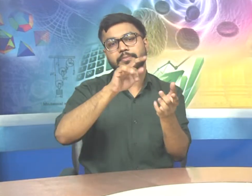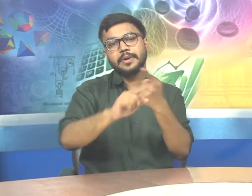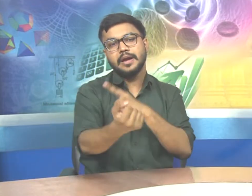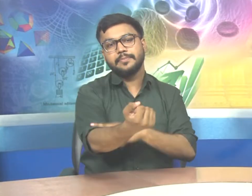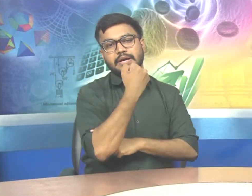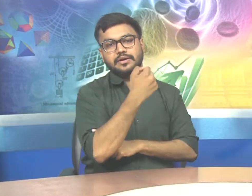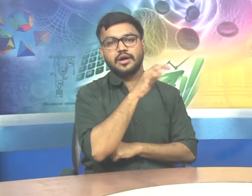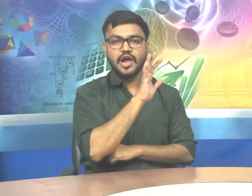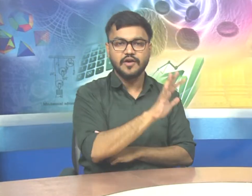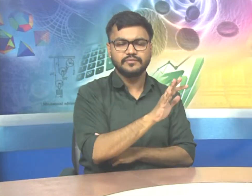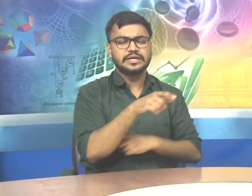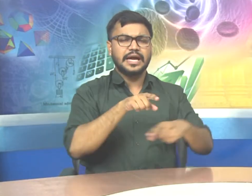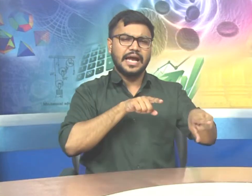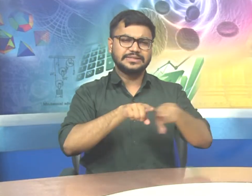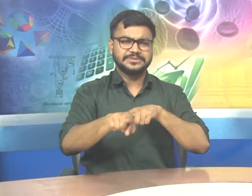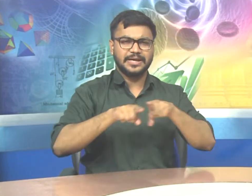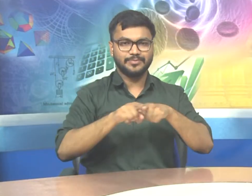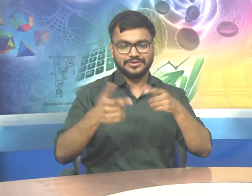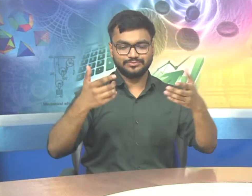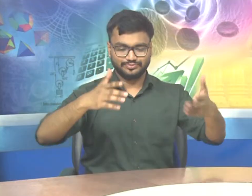called nuclear energy.